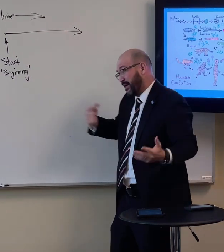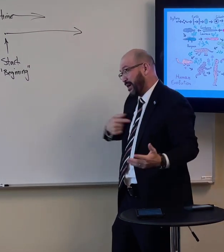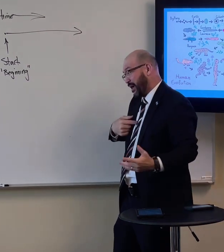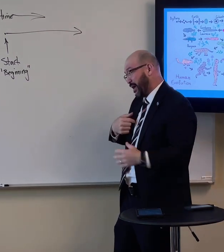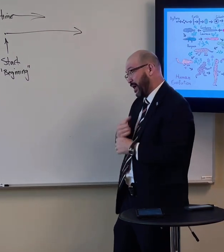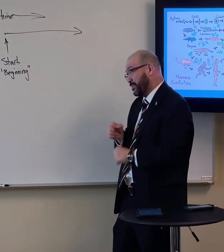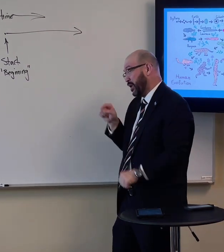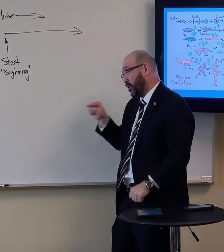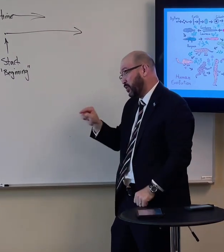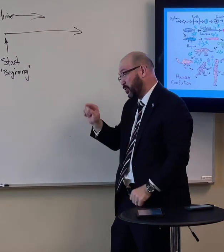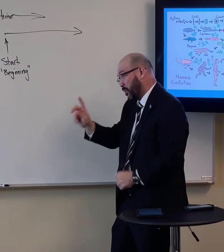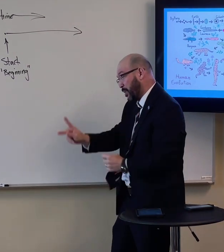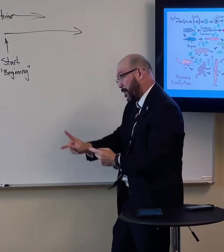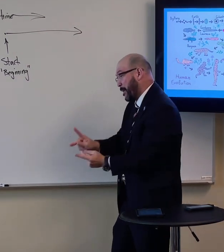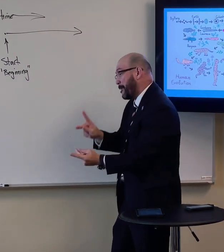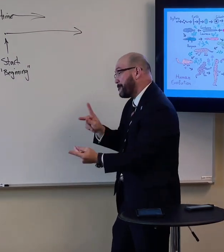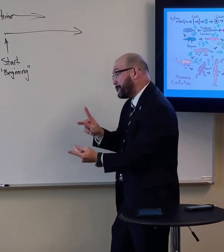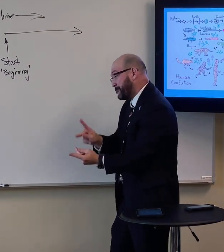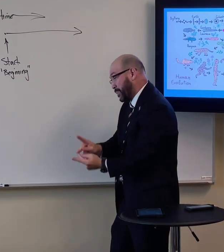And I made you perfect.